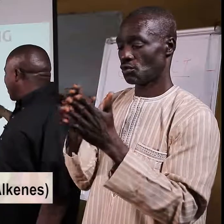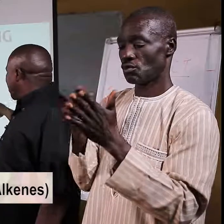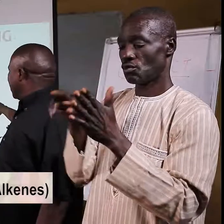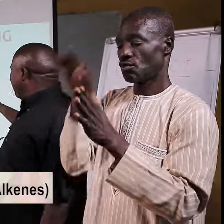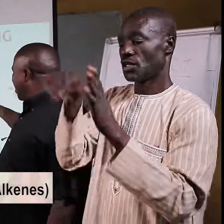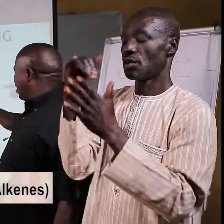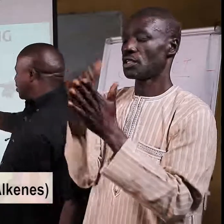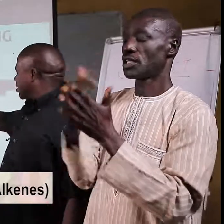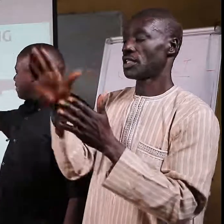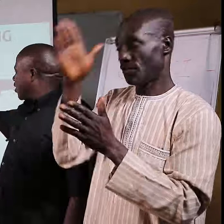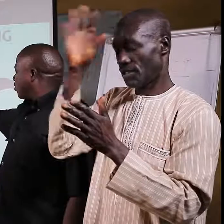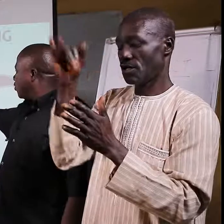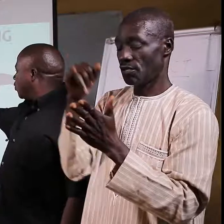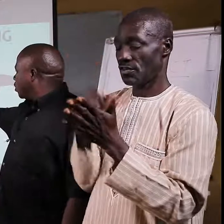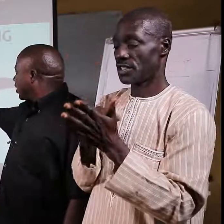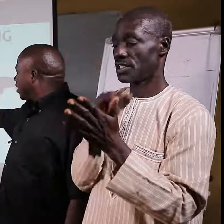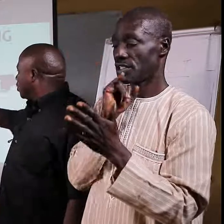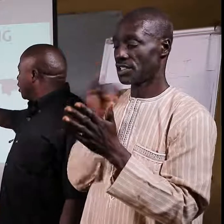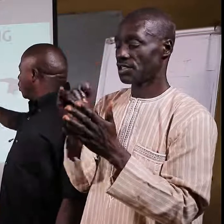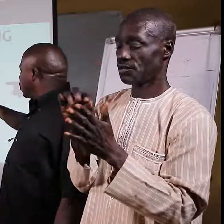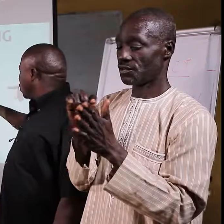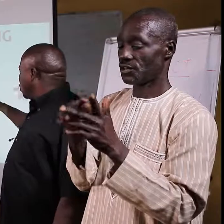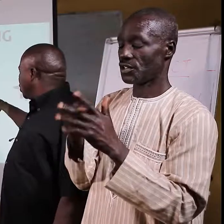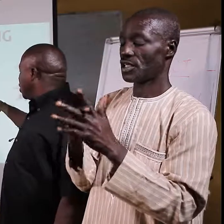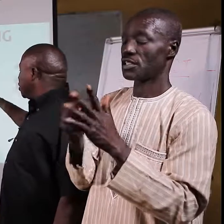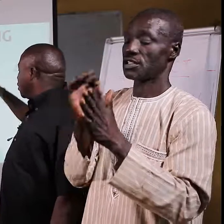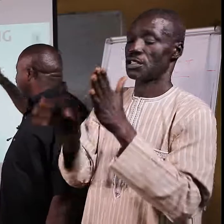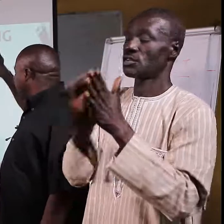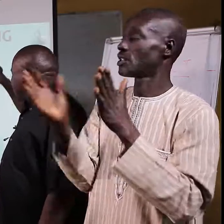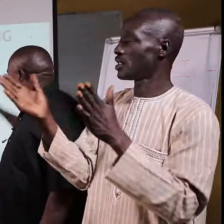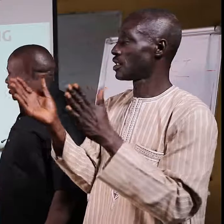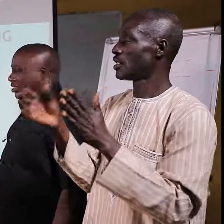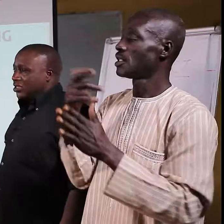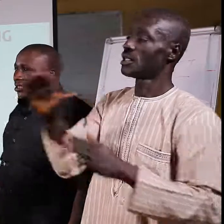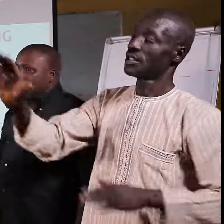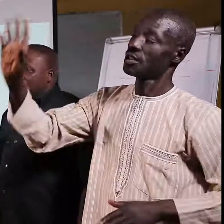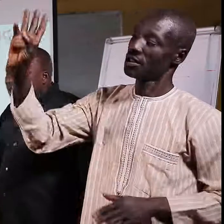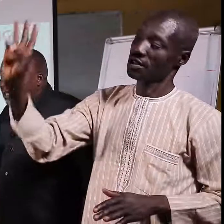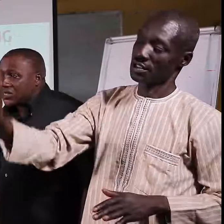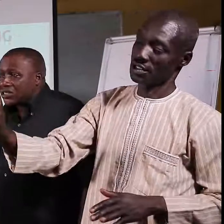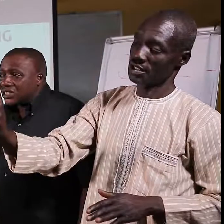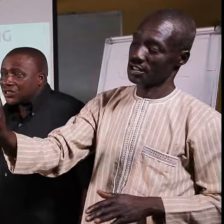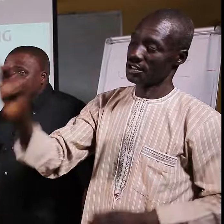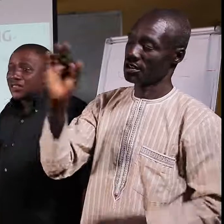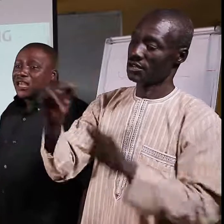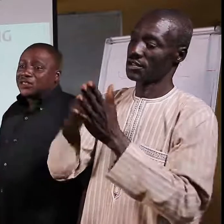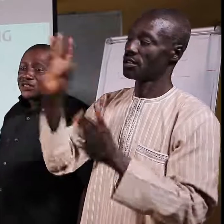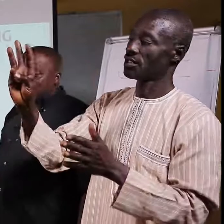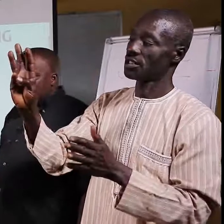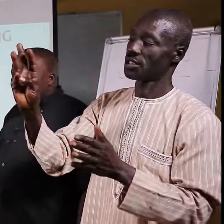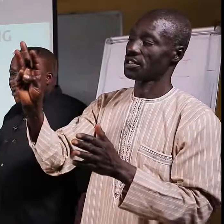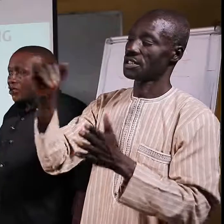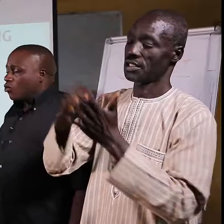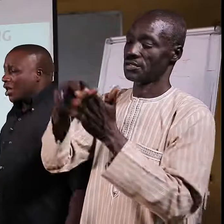discover that the father of this compound, if you start counting, the longest continuous chain is 6. If it is 6, it means it is